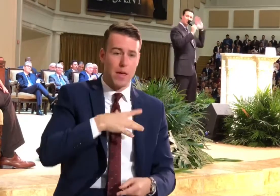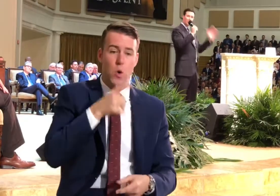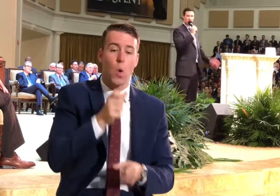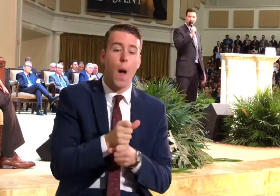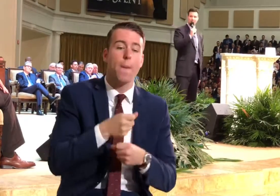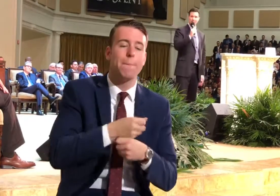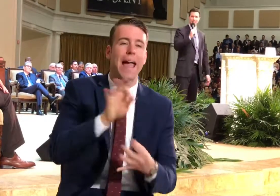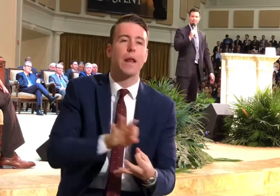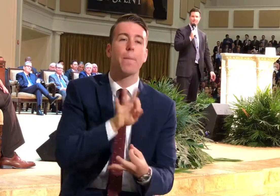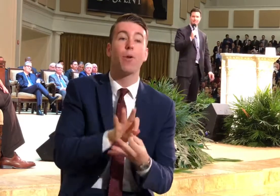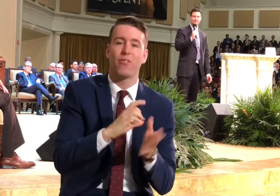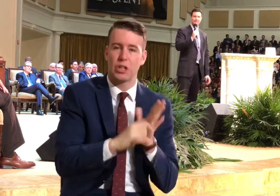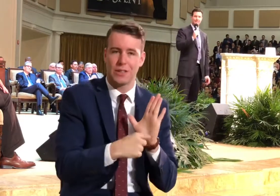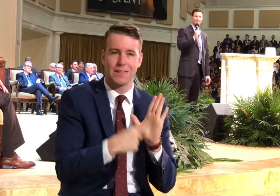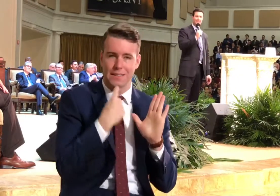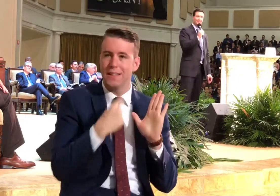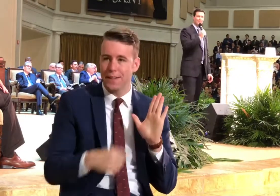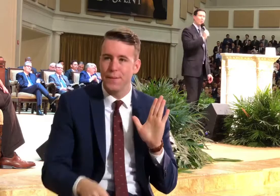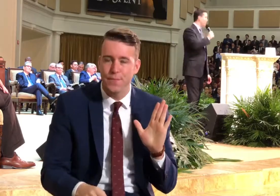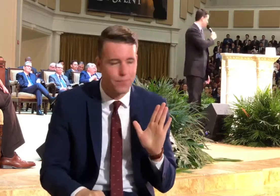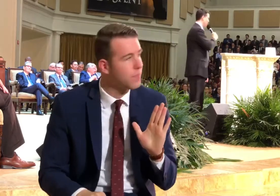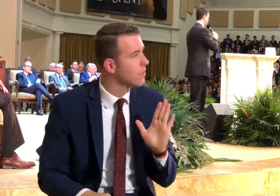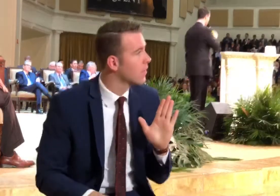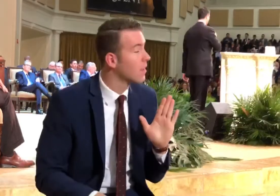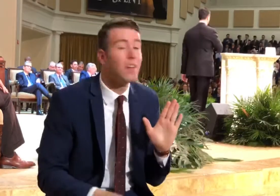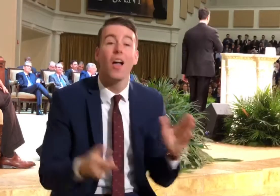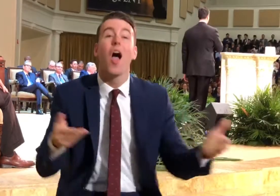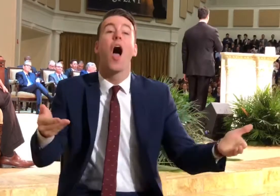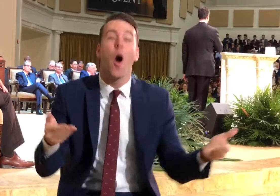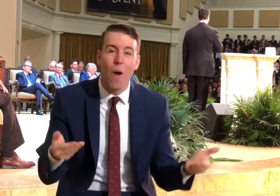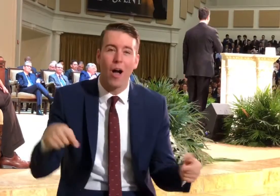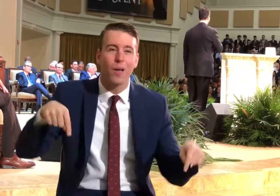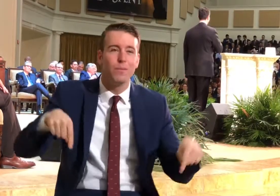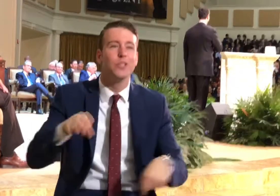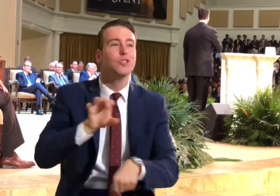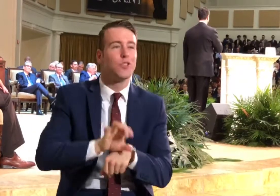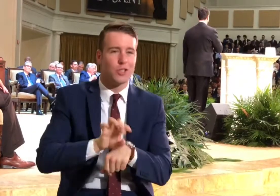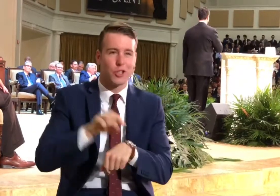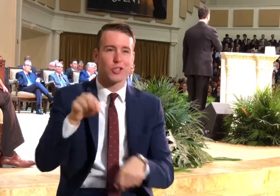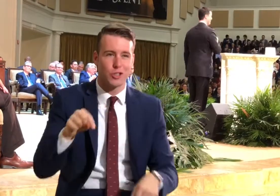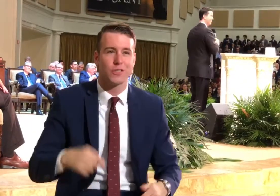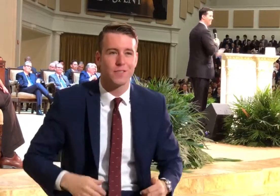made perfect. Welcome to the church.